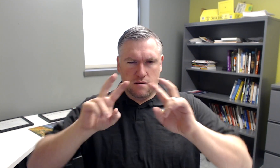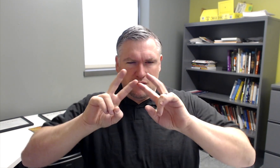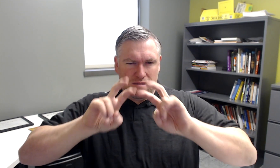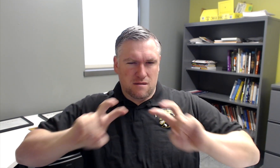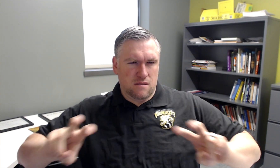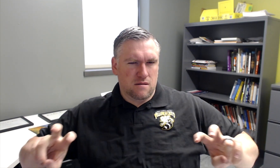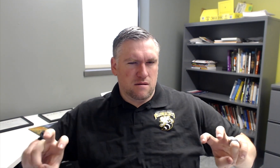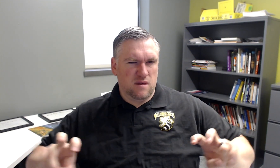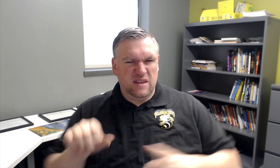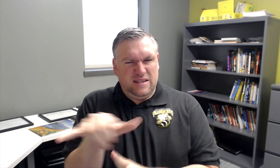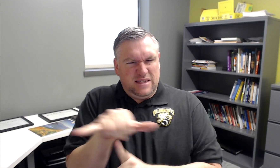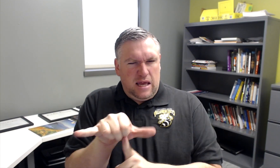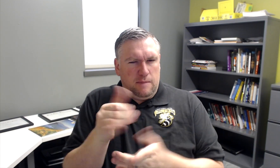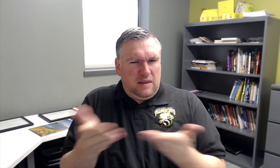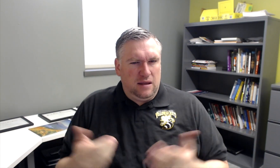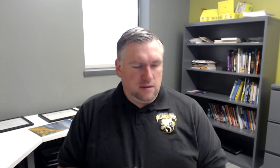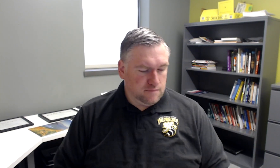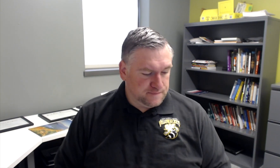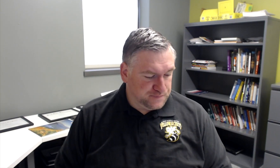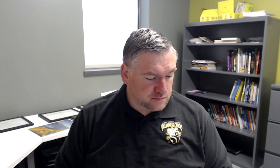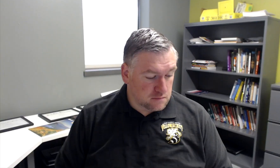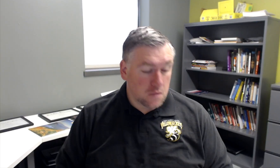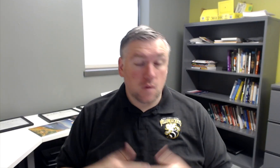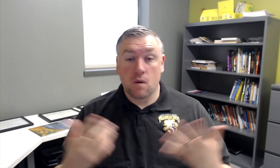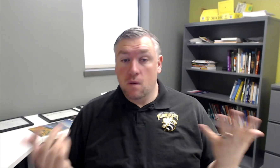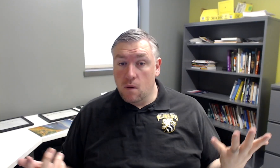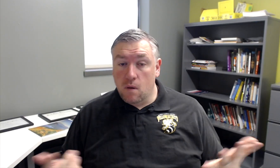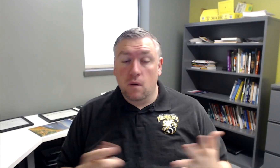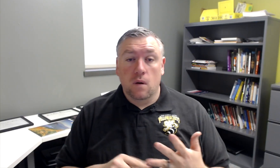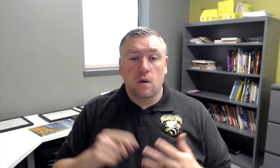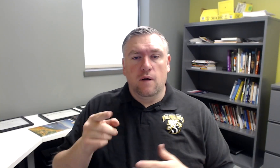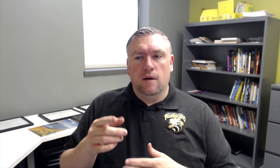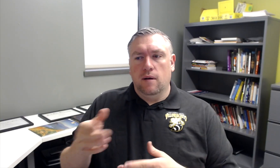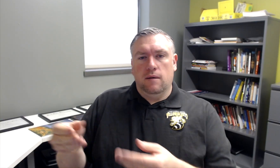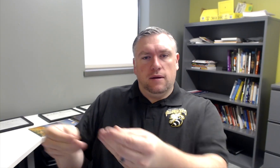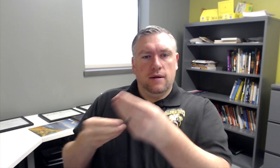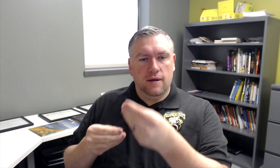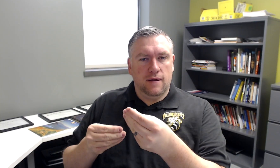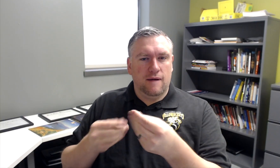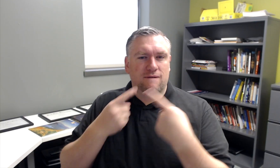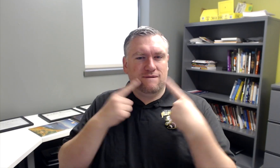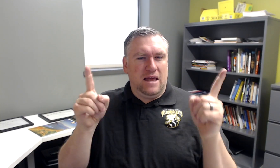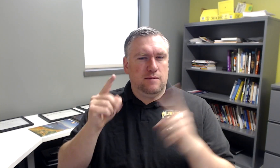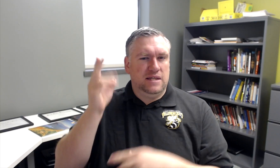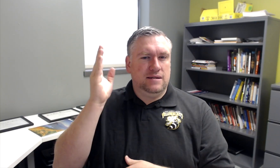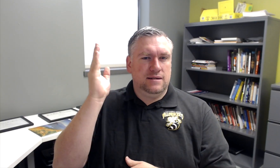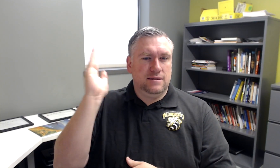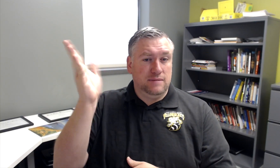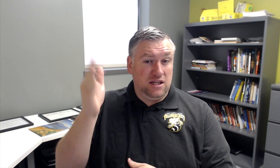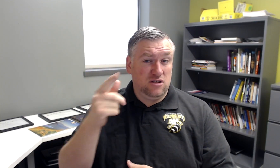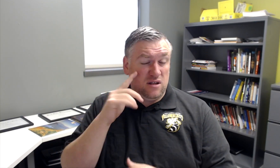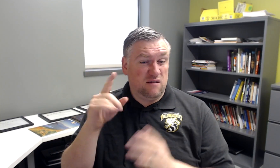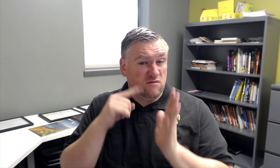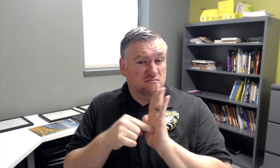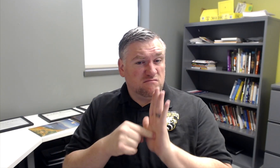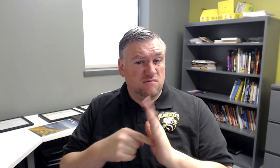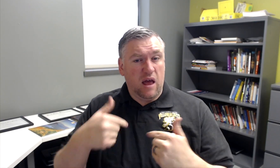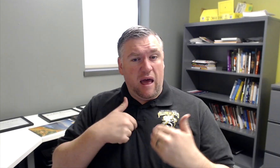Help to really analyze when you compare and contrast. Another example is get a famous speech.